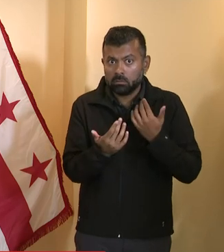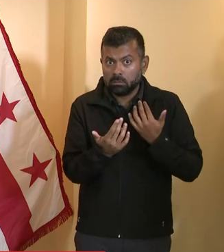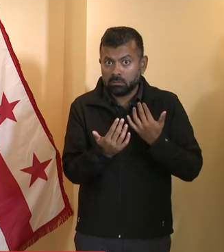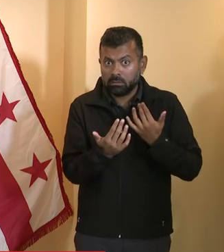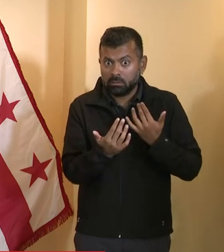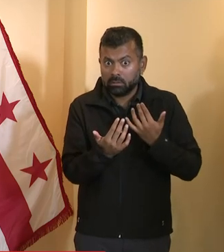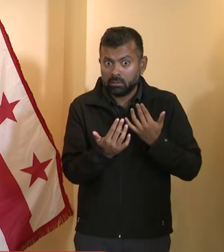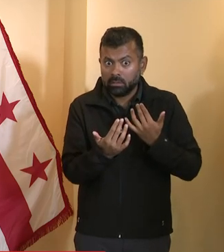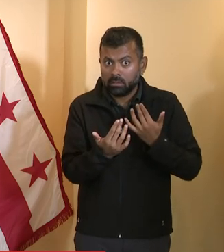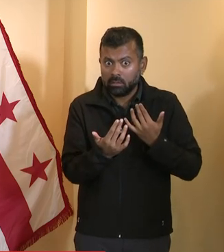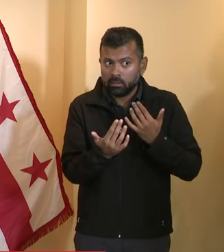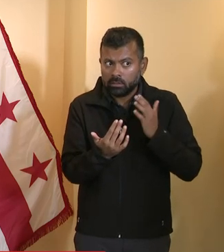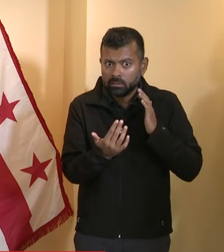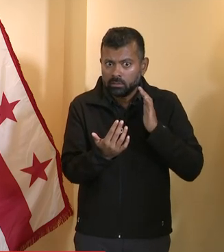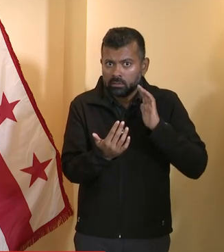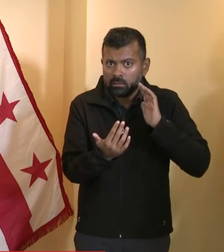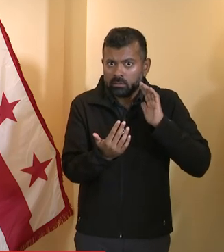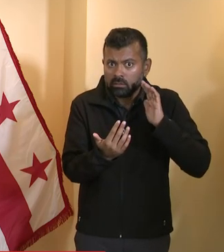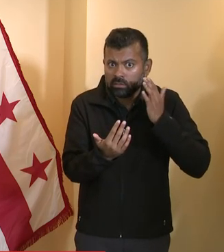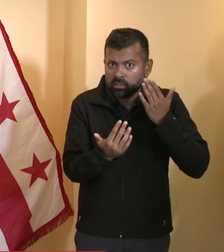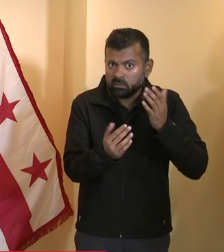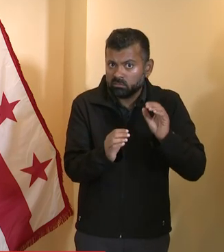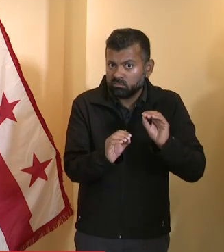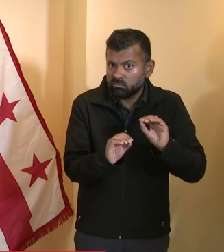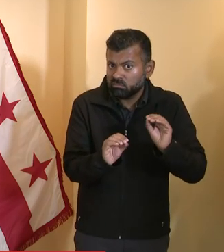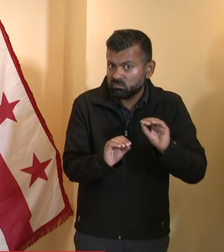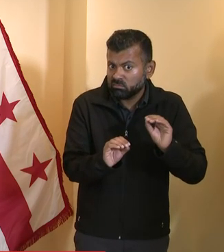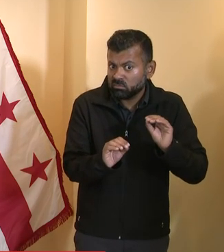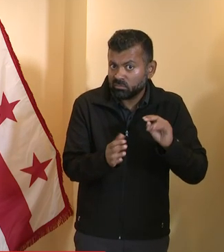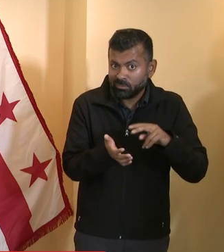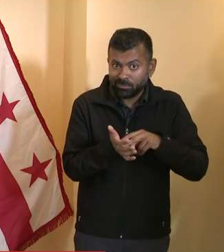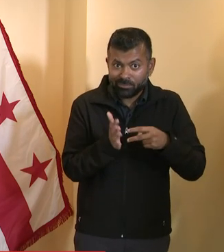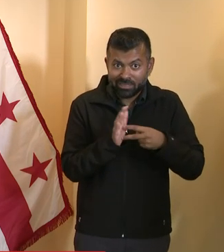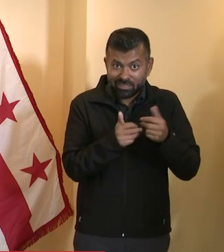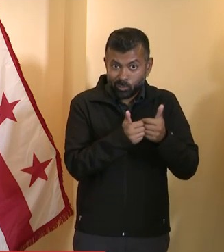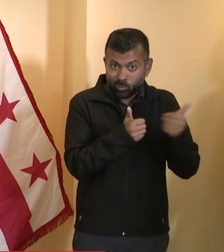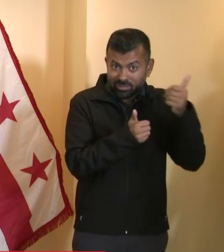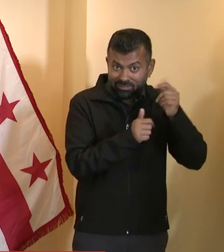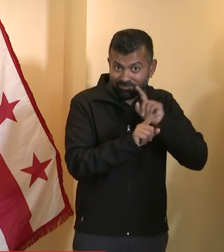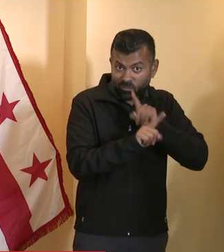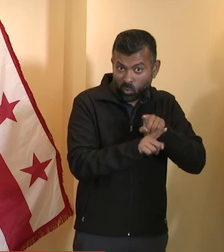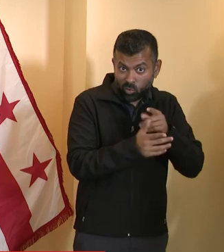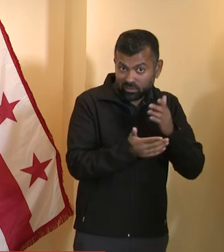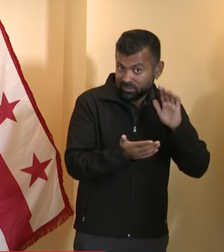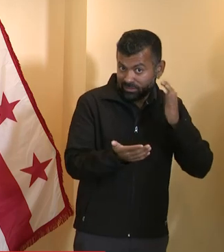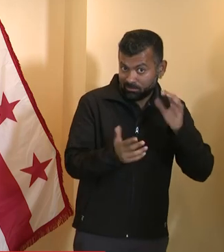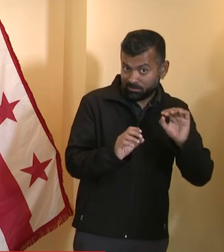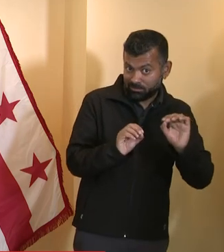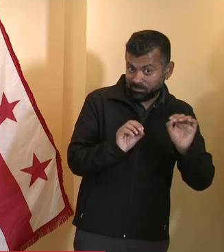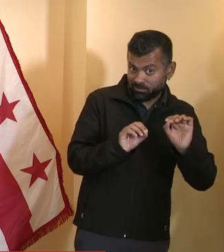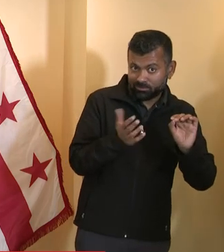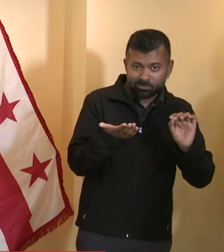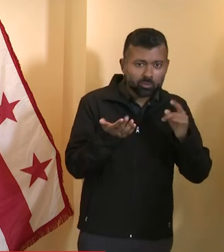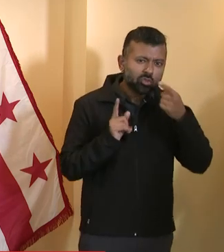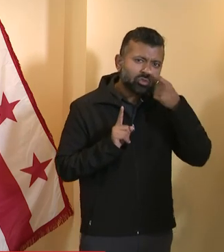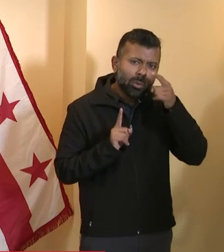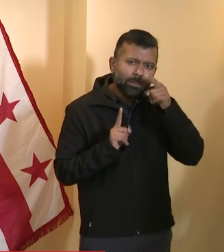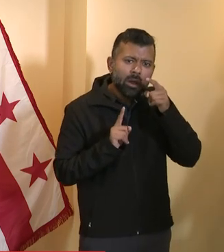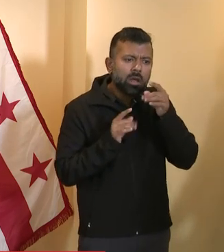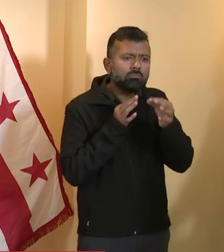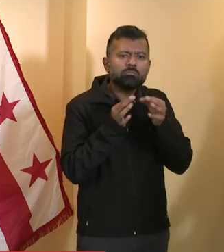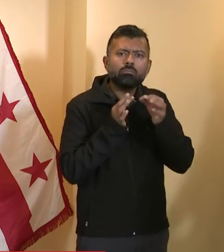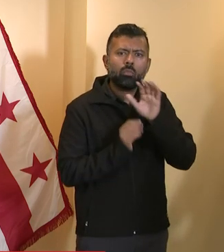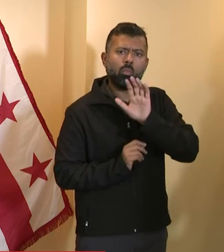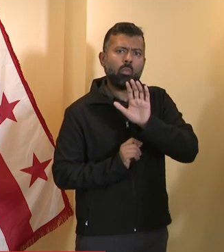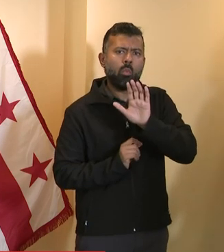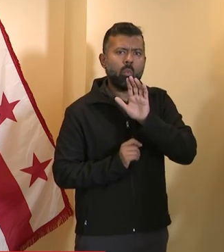didn't know that there even was an executive order anymore. I'm wondering if you can update us on your conversations with the White House around that, and if in fact